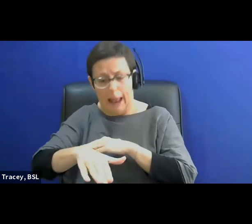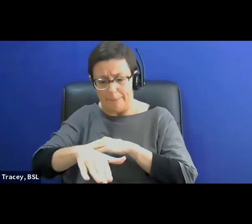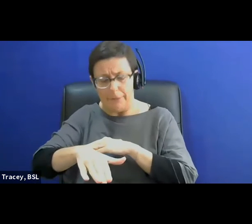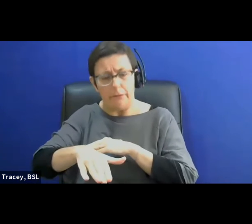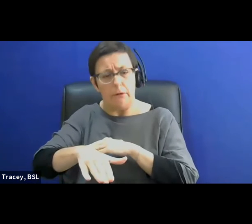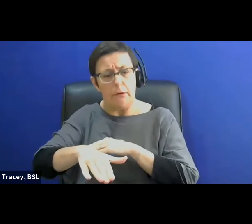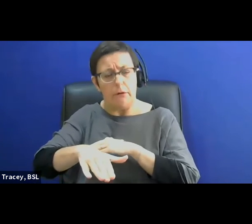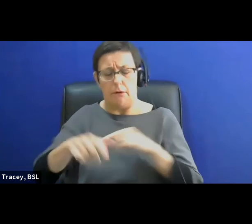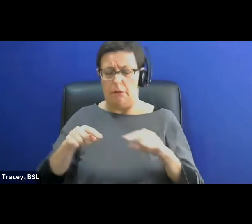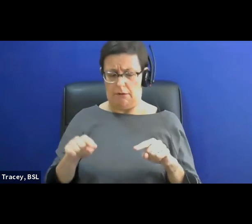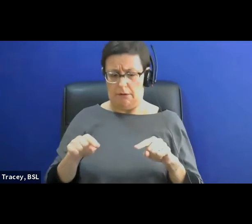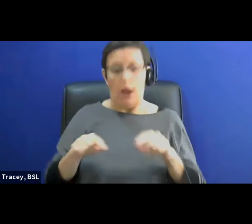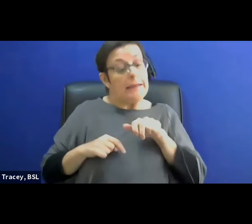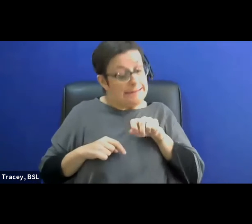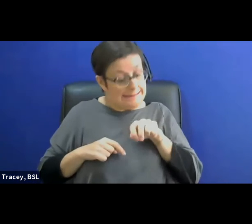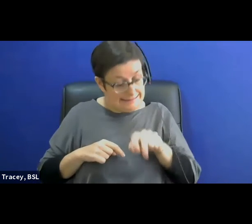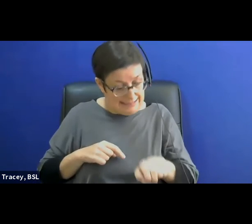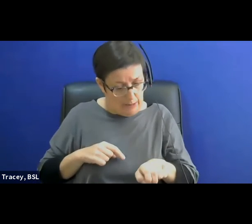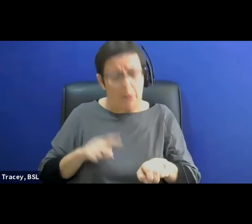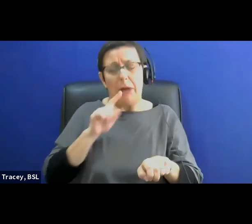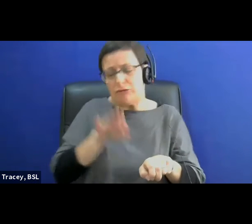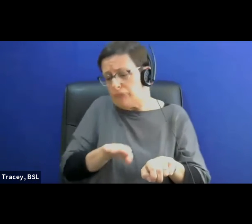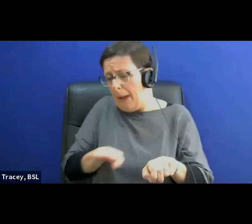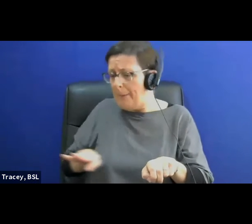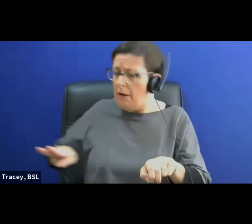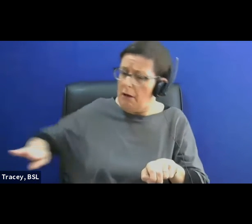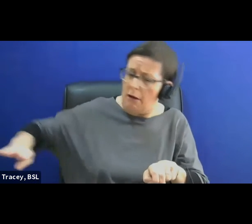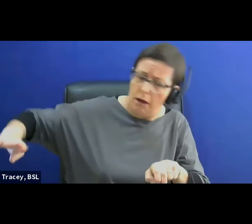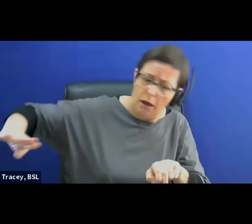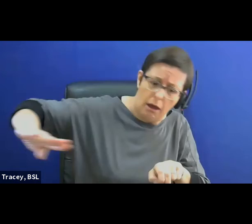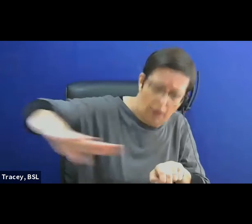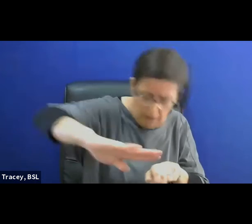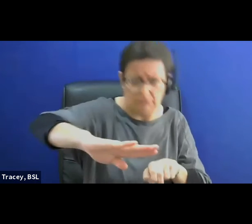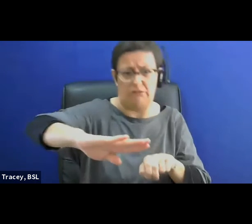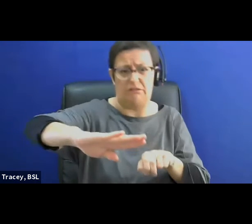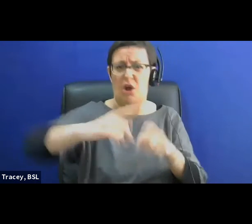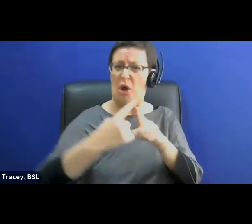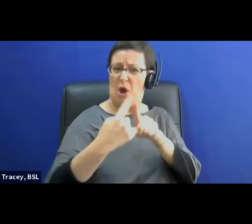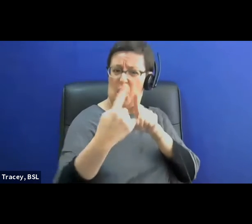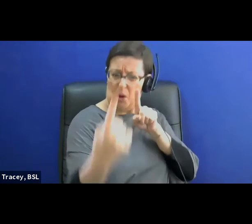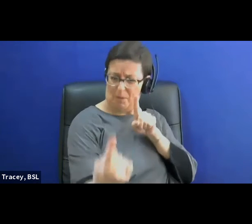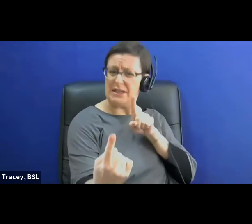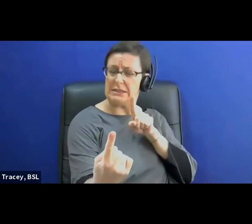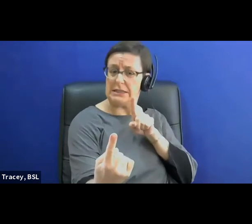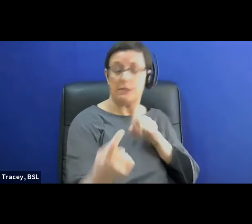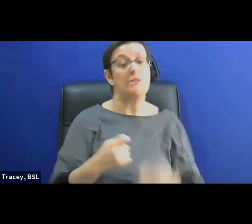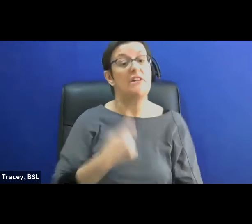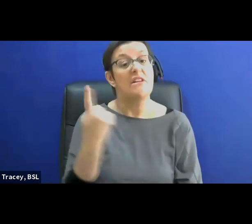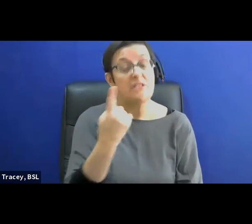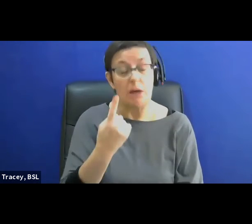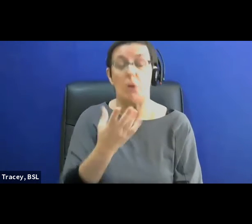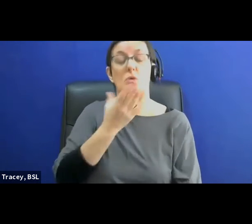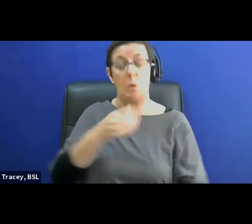the complete opposite end of the playground. Now, what this meant is that somebody who was using the ramp went onto the